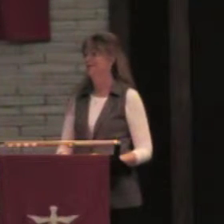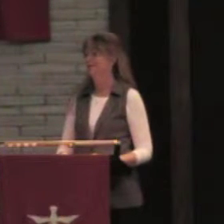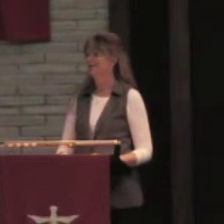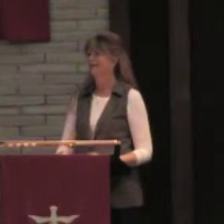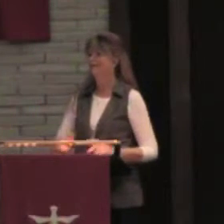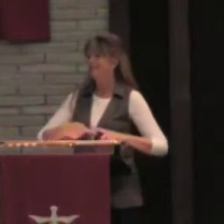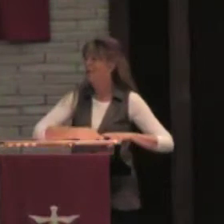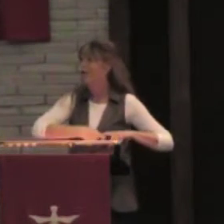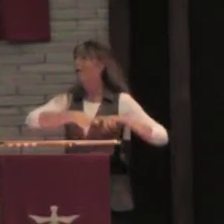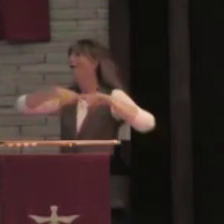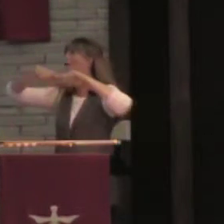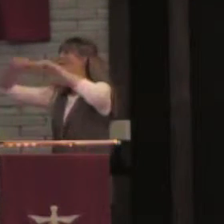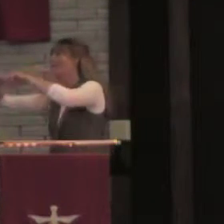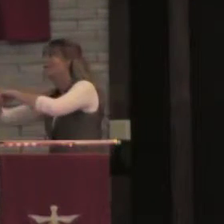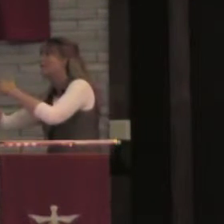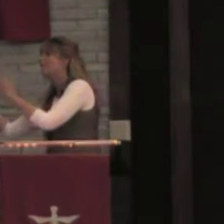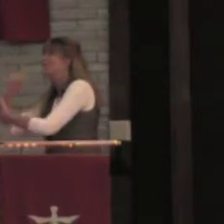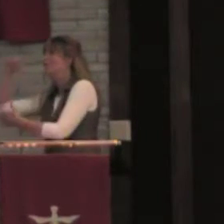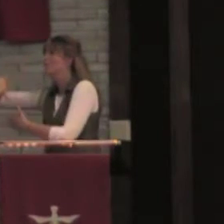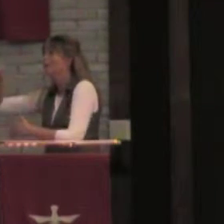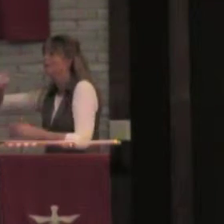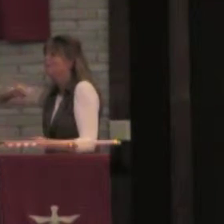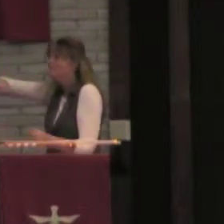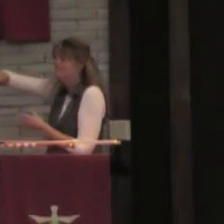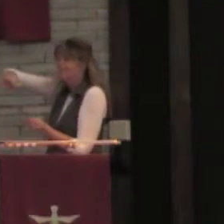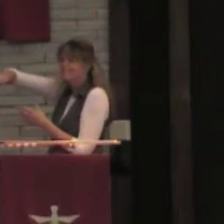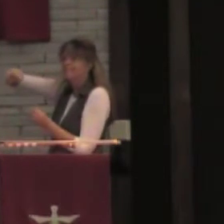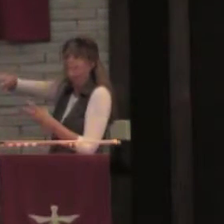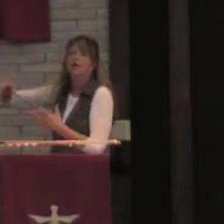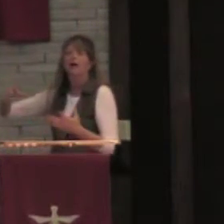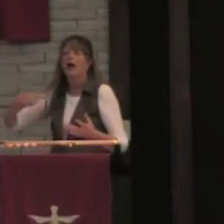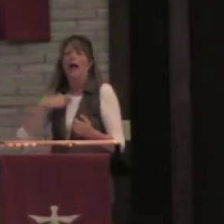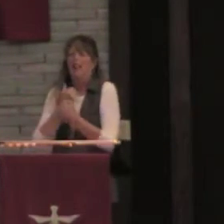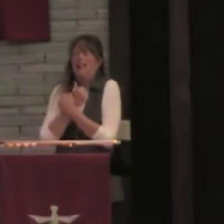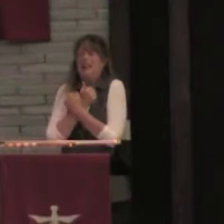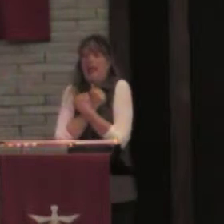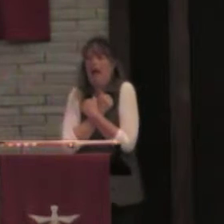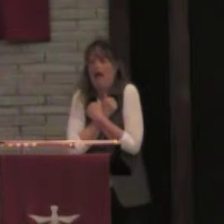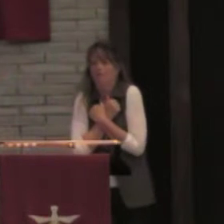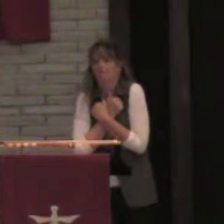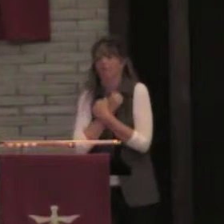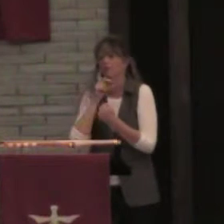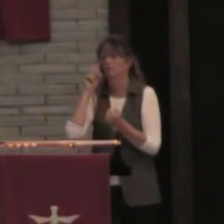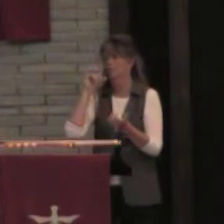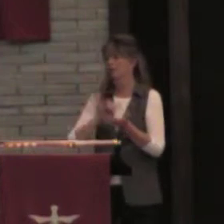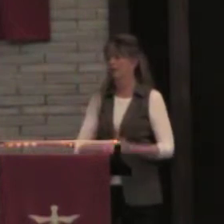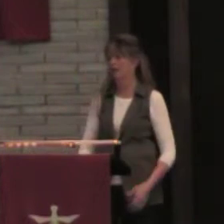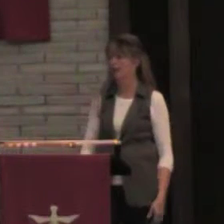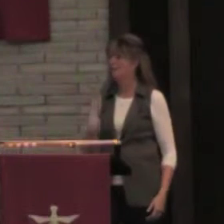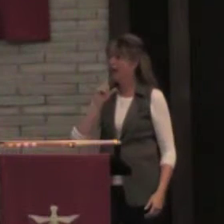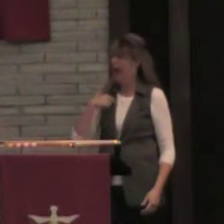like helping them take a trailer to take things to college or helping them pack or whatever they do. I love doing